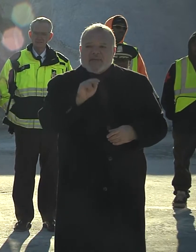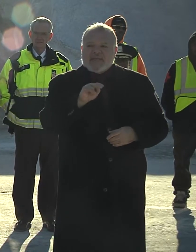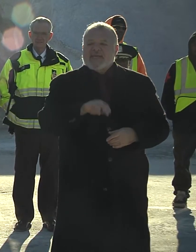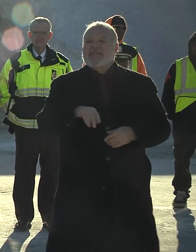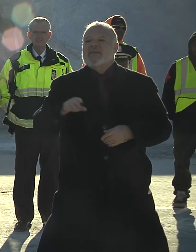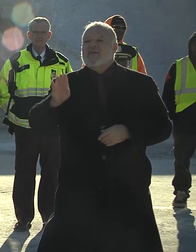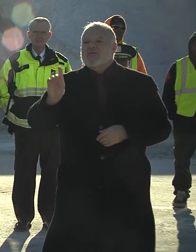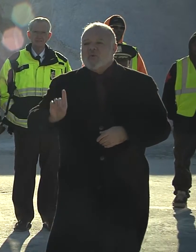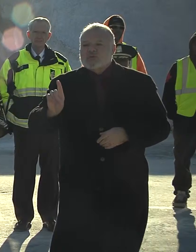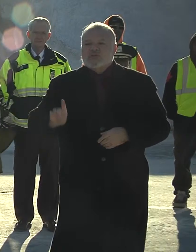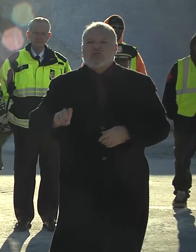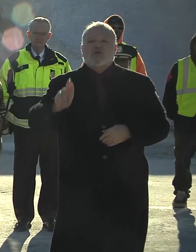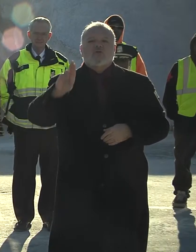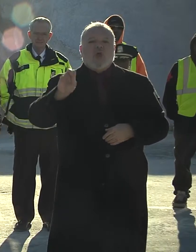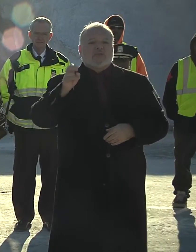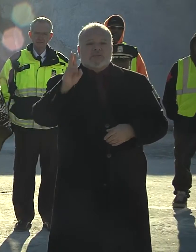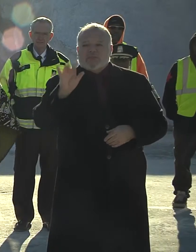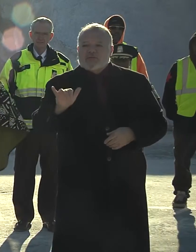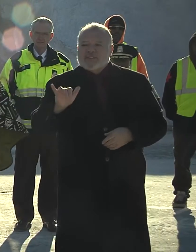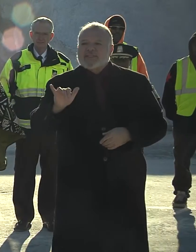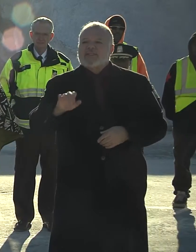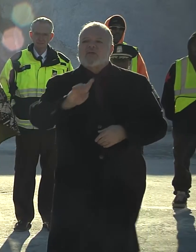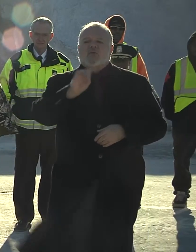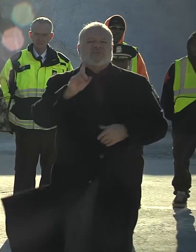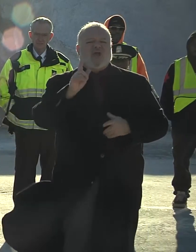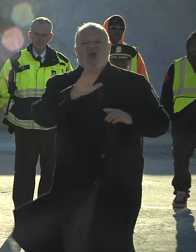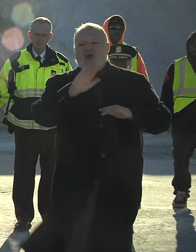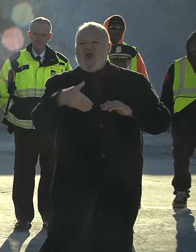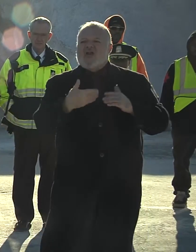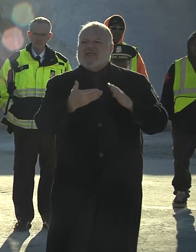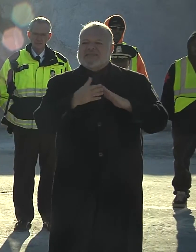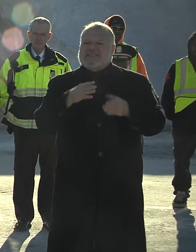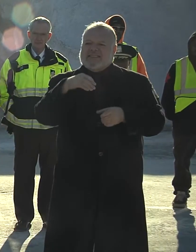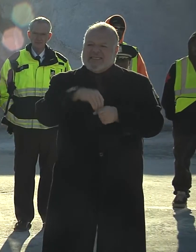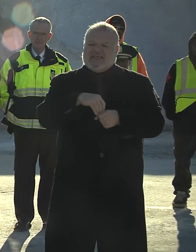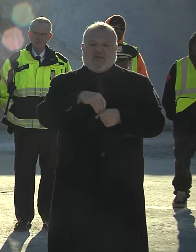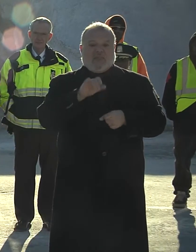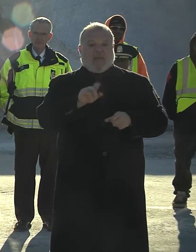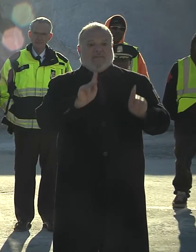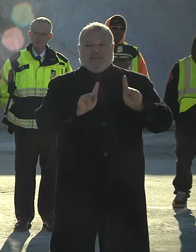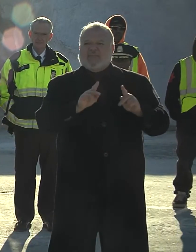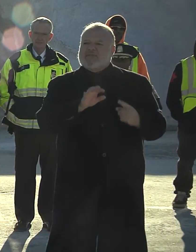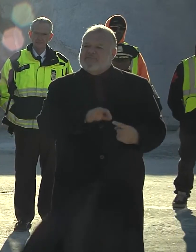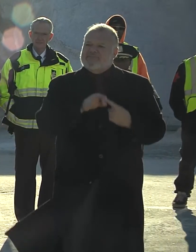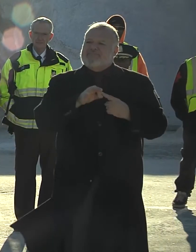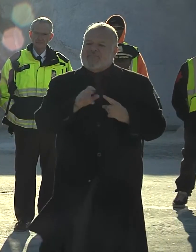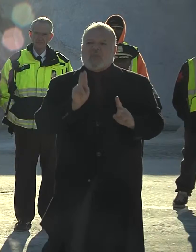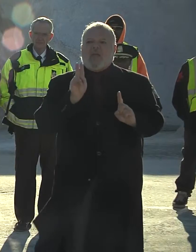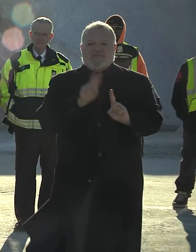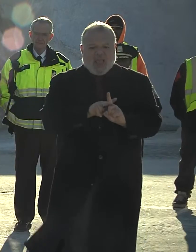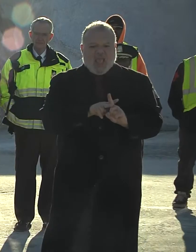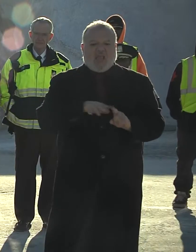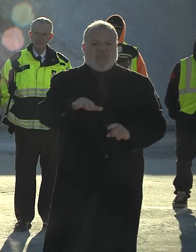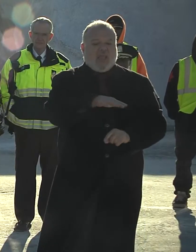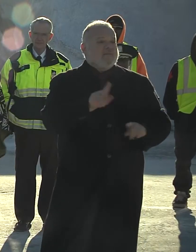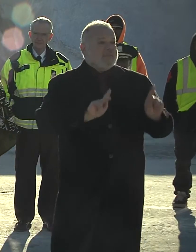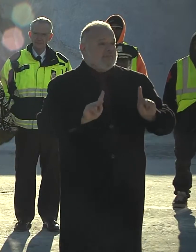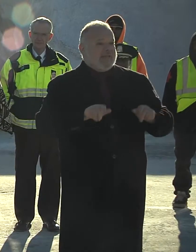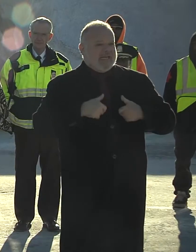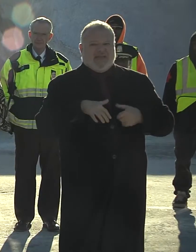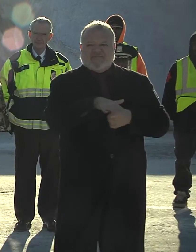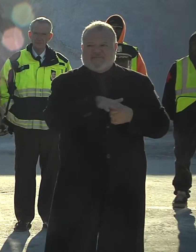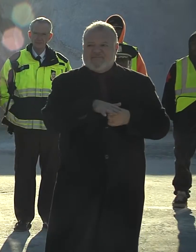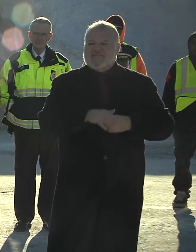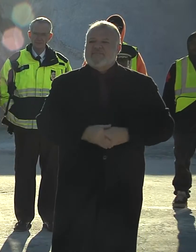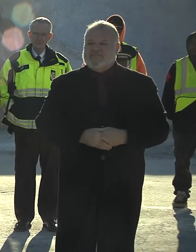The neighborhood liaison's role is to bring City Hall and city services into your vibrant neighborhood. As we prepare for winter, our neighborhood liaisons